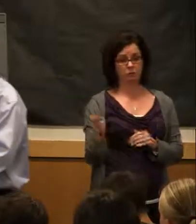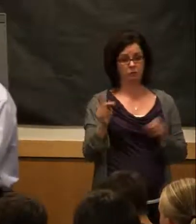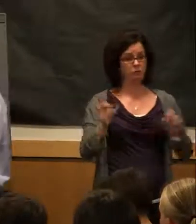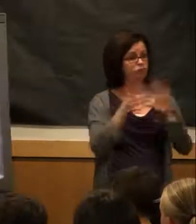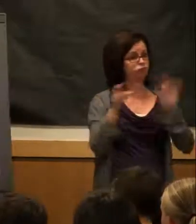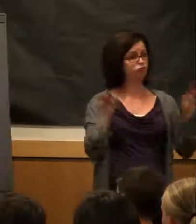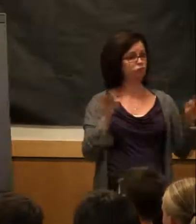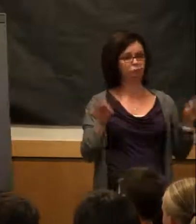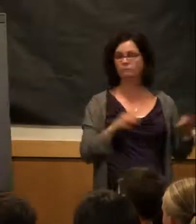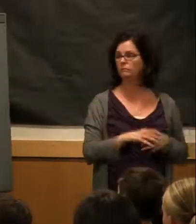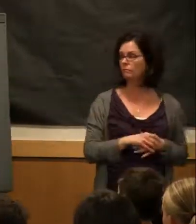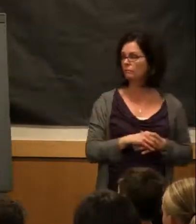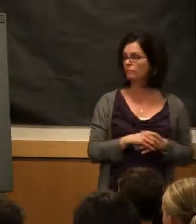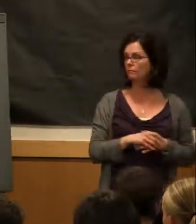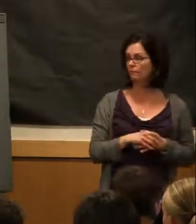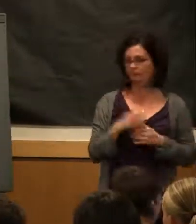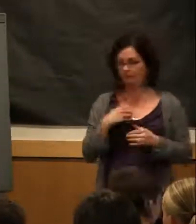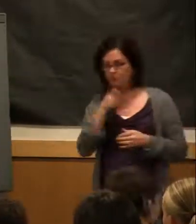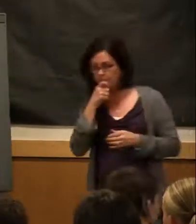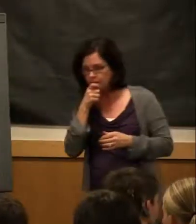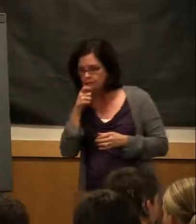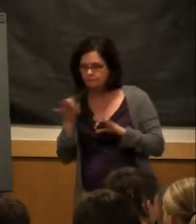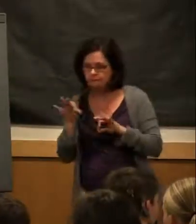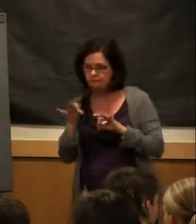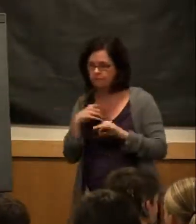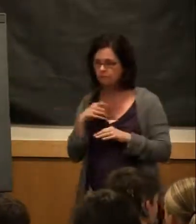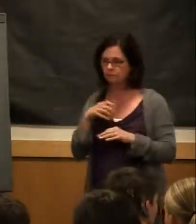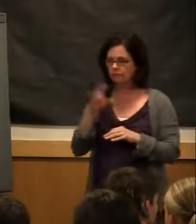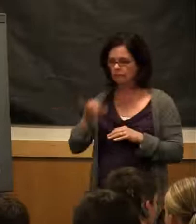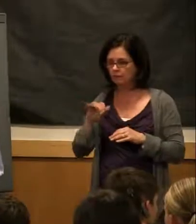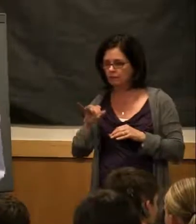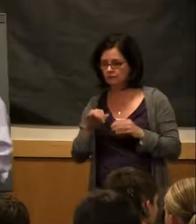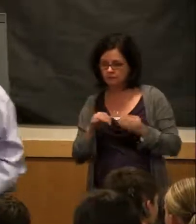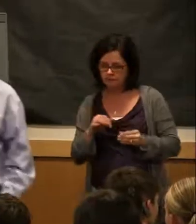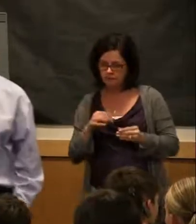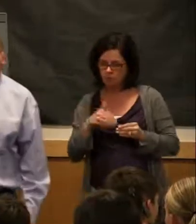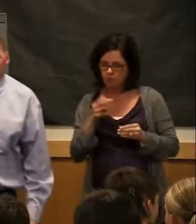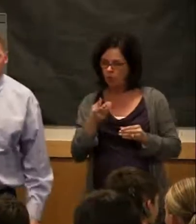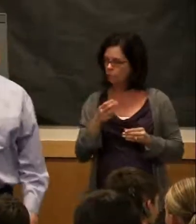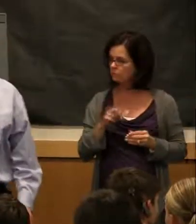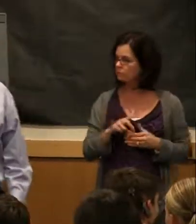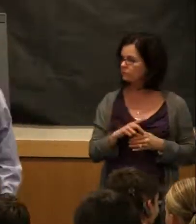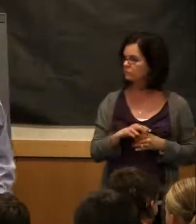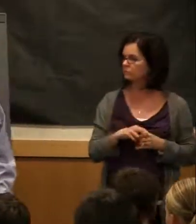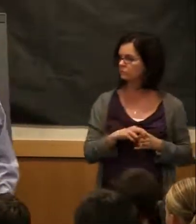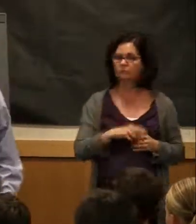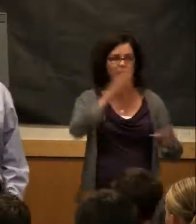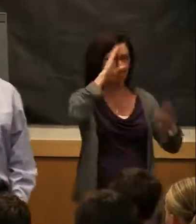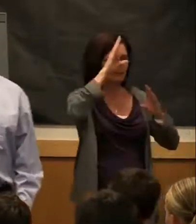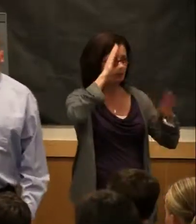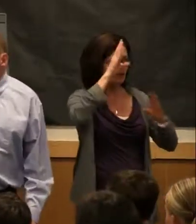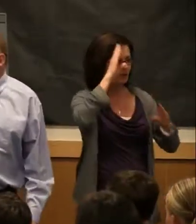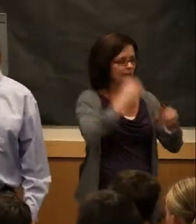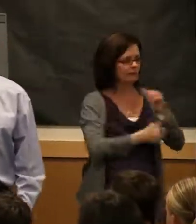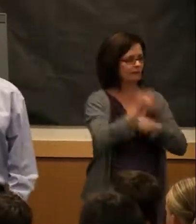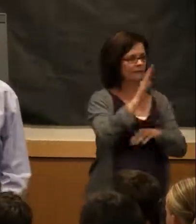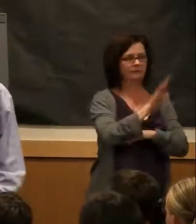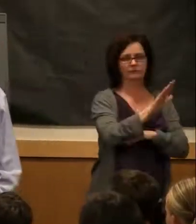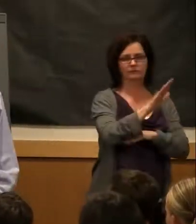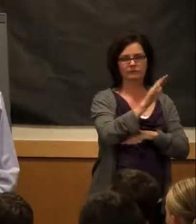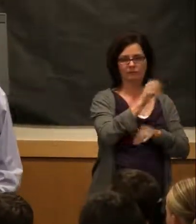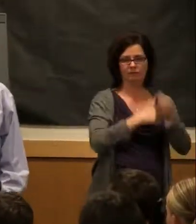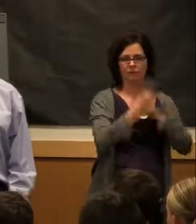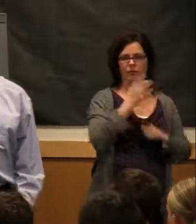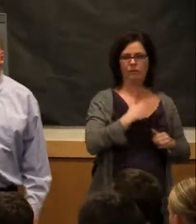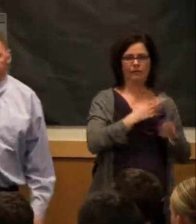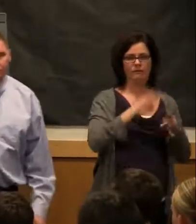you. So here you go, Tom. There's the mic, and here's the pad. All right, cool. So hello, everyone. I'm Tom Brown.